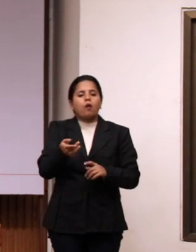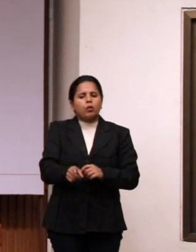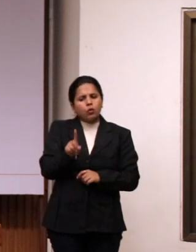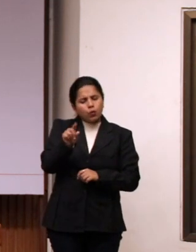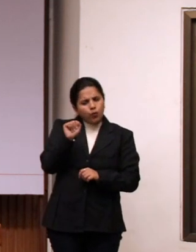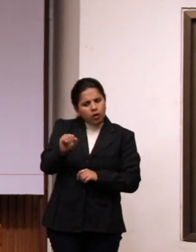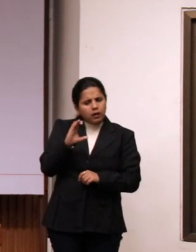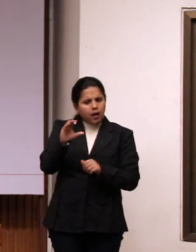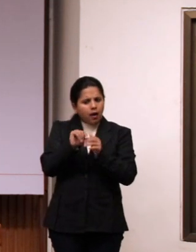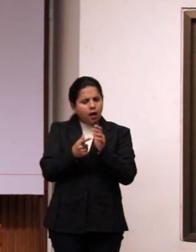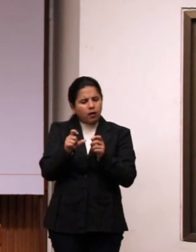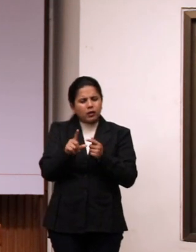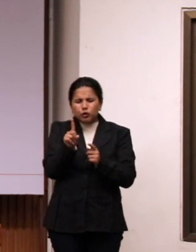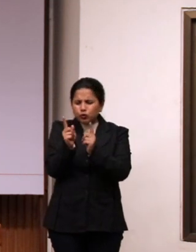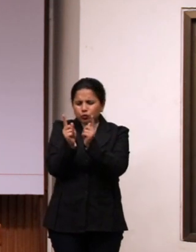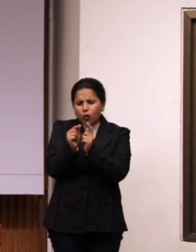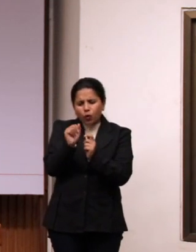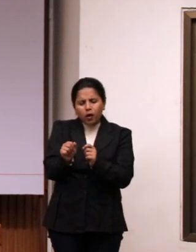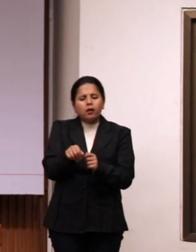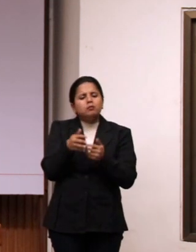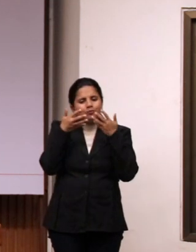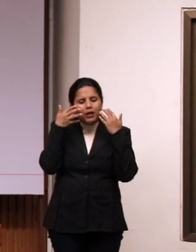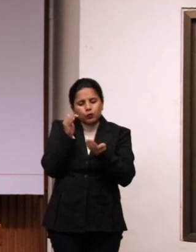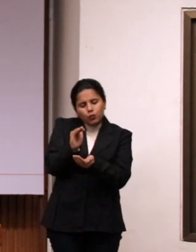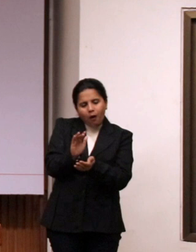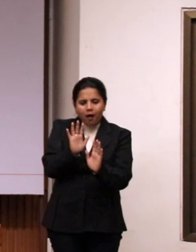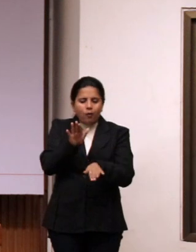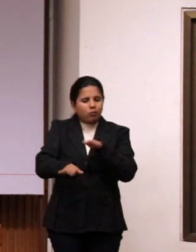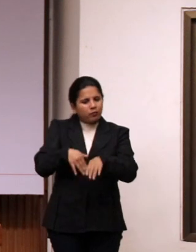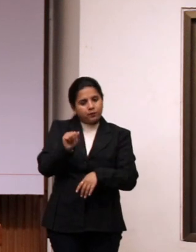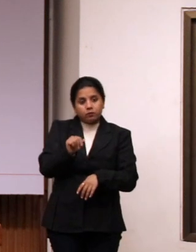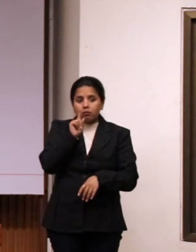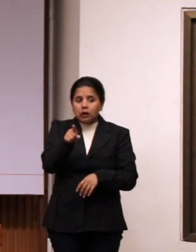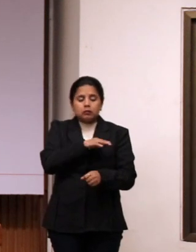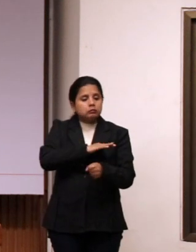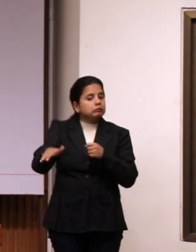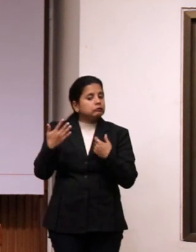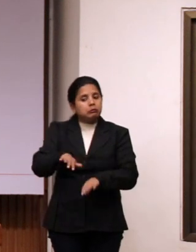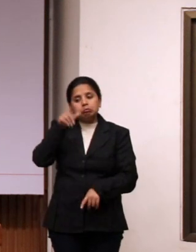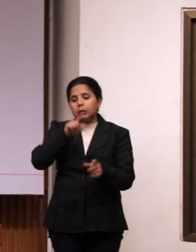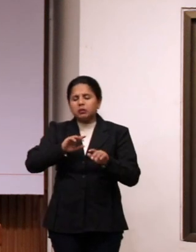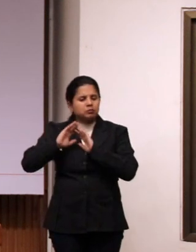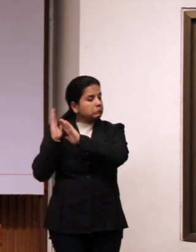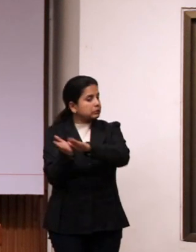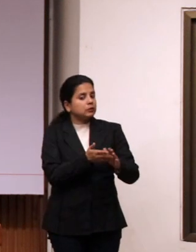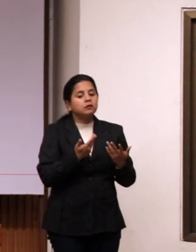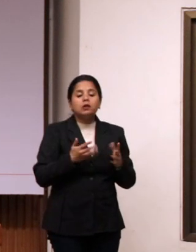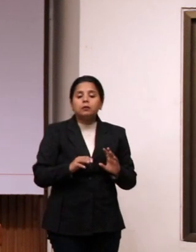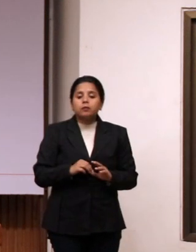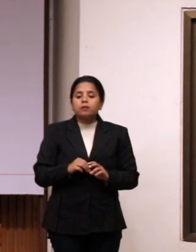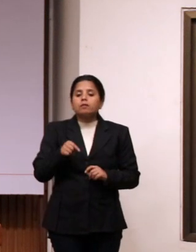caracal with a small kitten. So actually, but that area is being killed by people. So